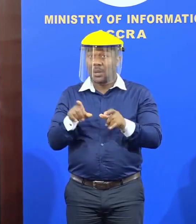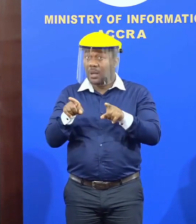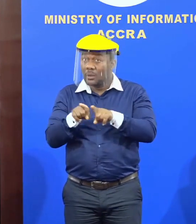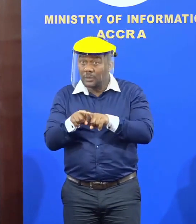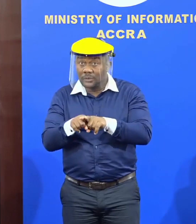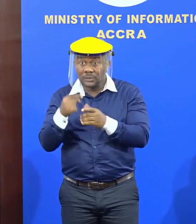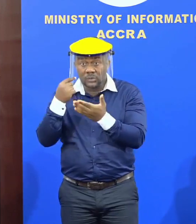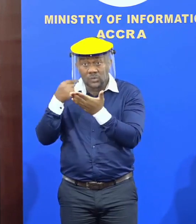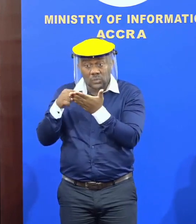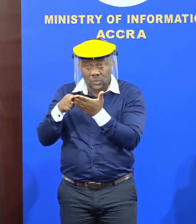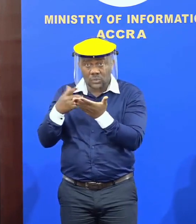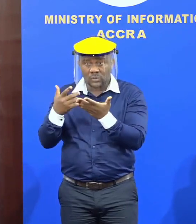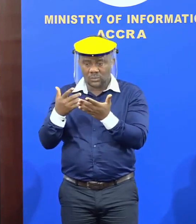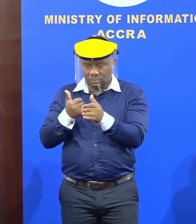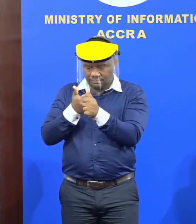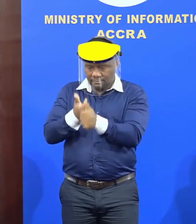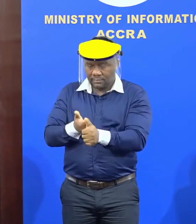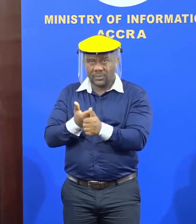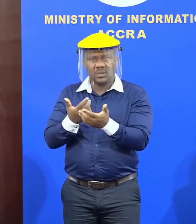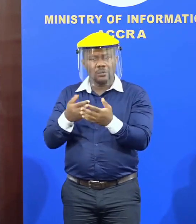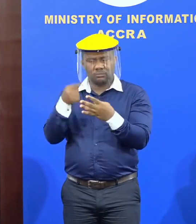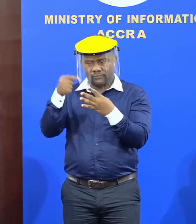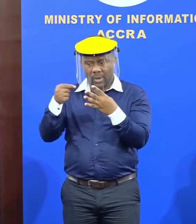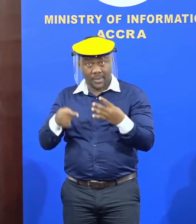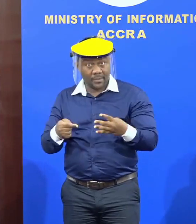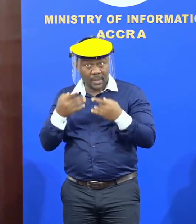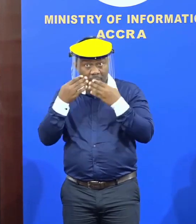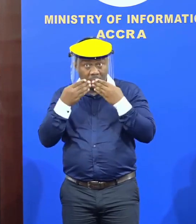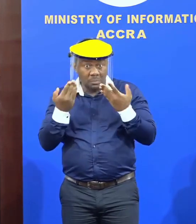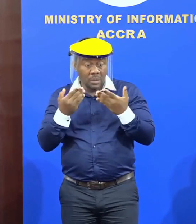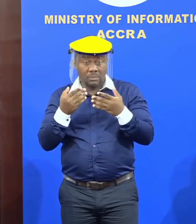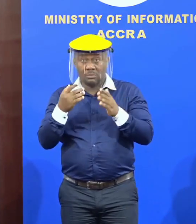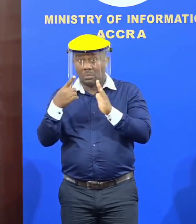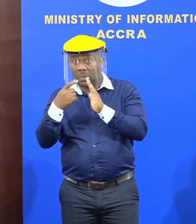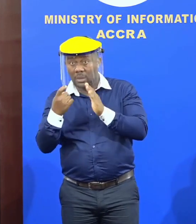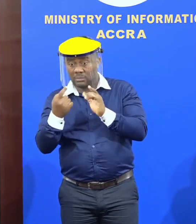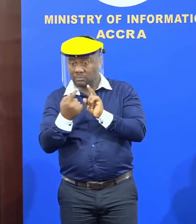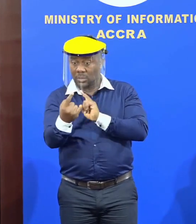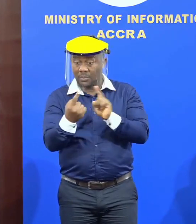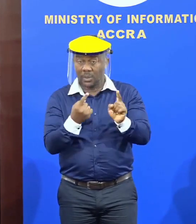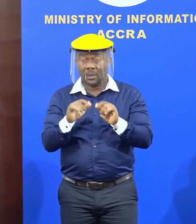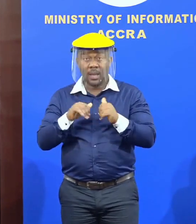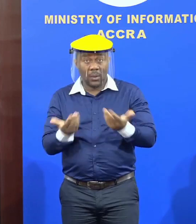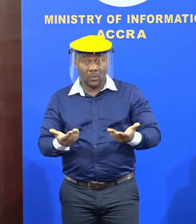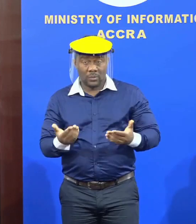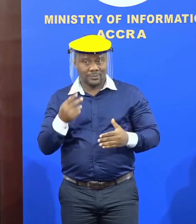checklists on adherence to COVID protocol was done.